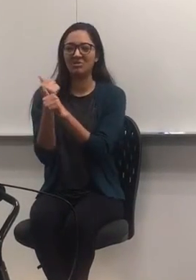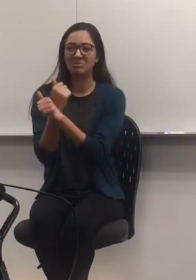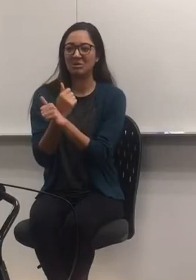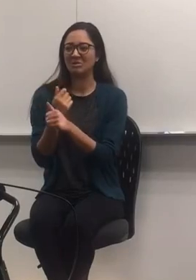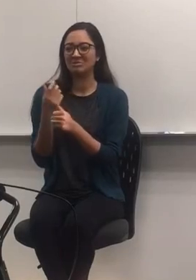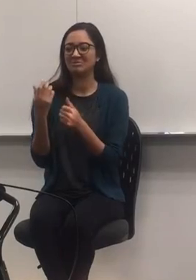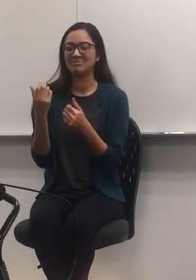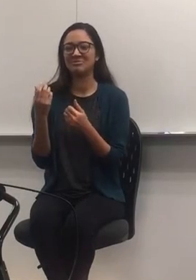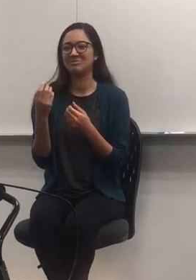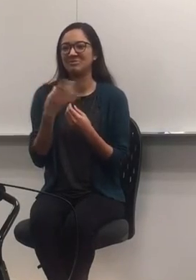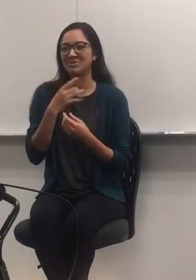now.